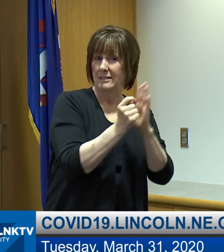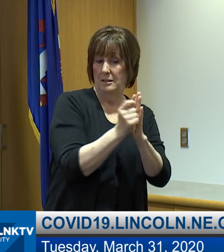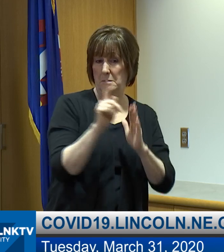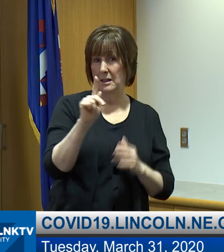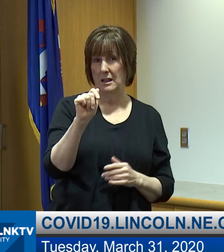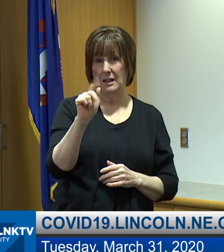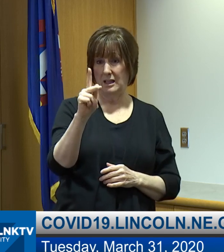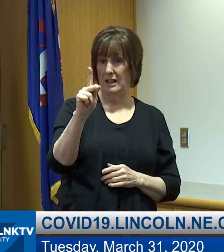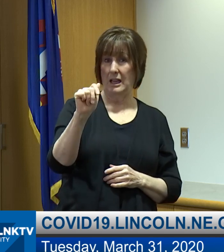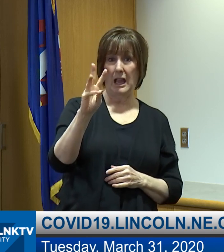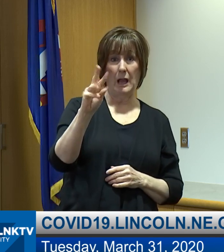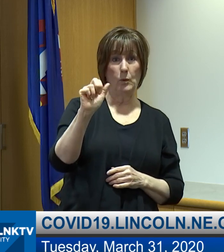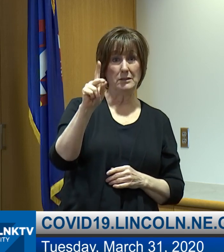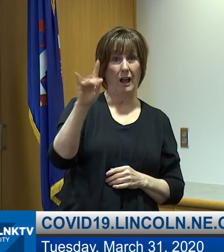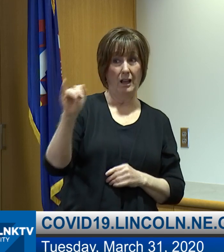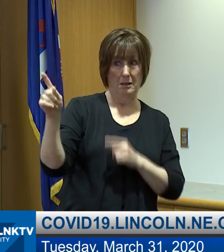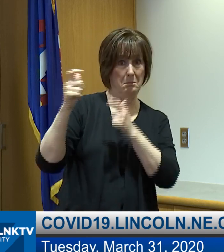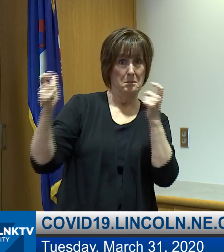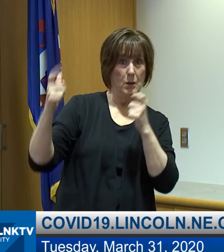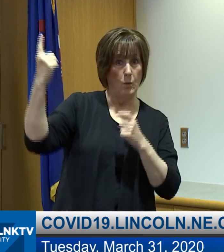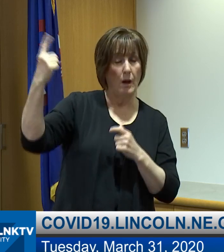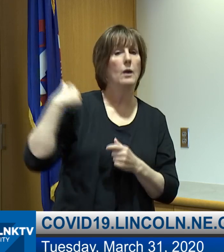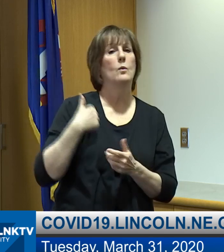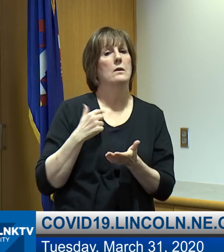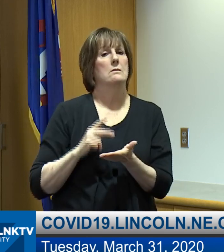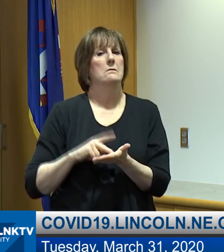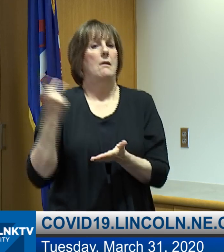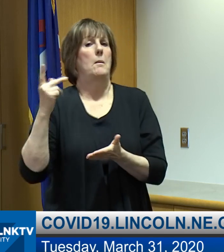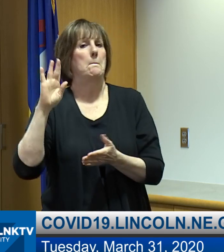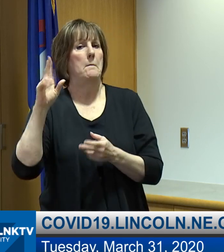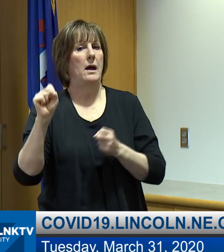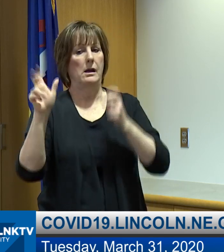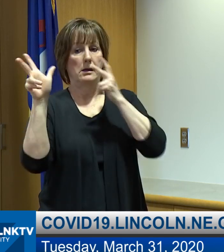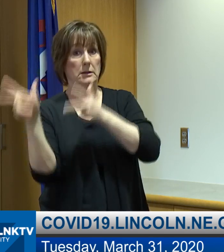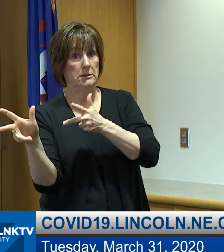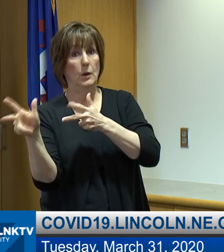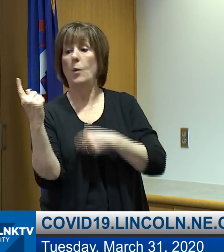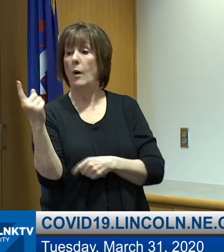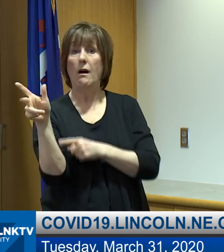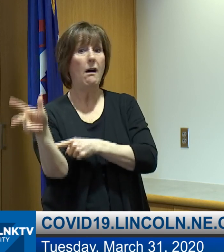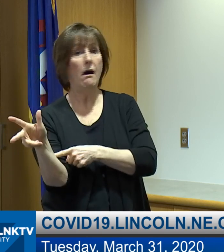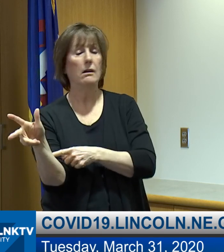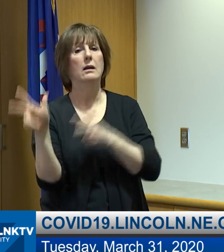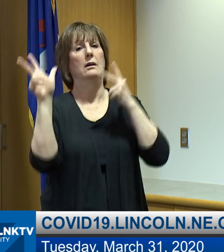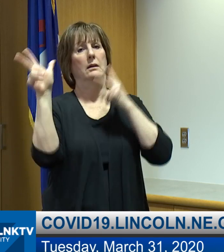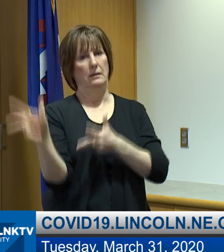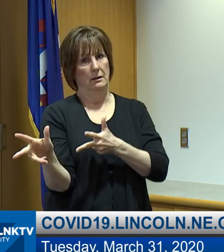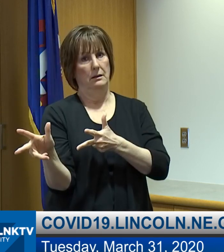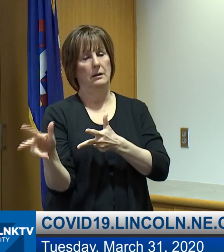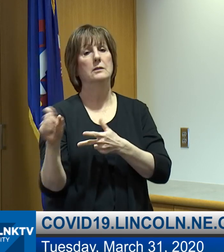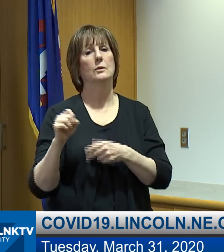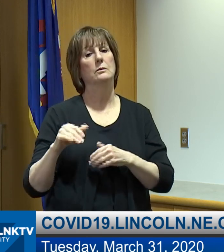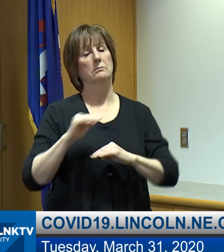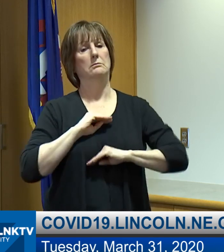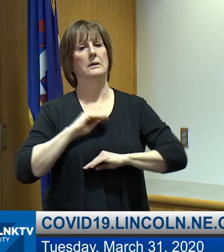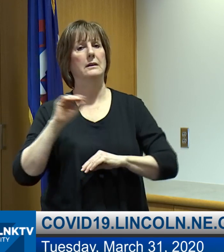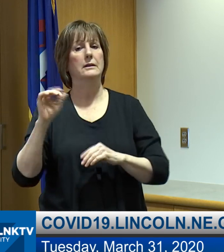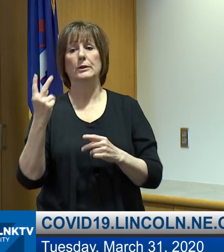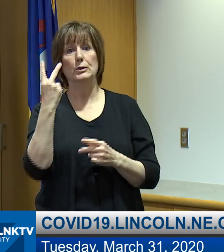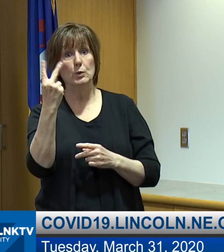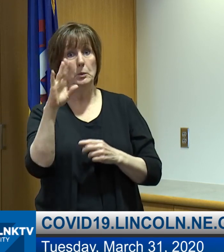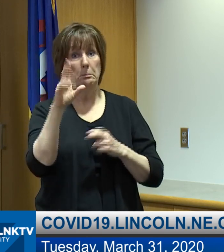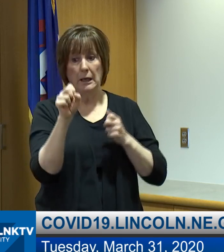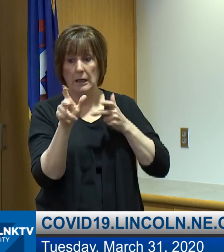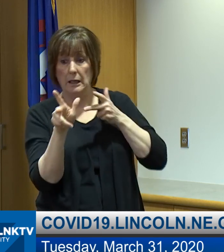one, where we were doubling up our buses to try and meet the 10-person limit. So we would have 2